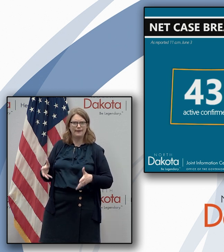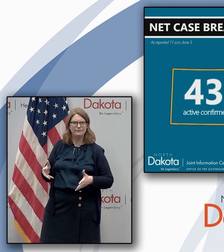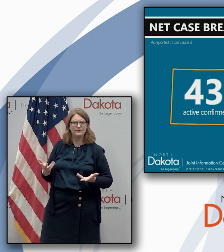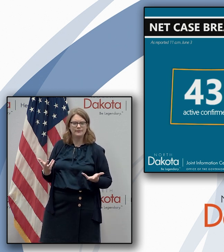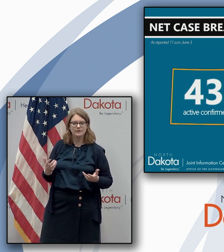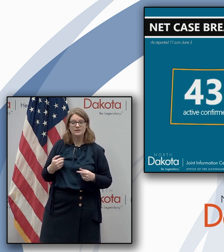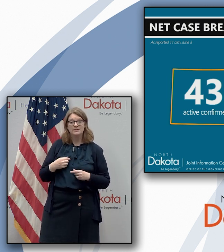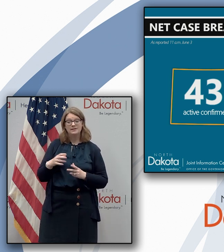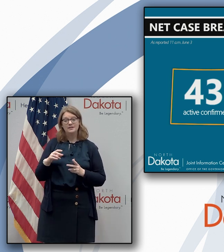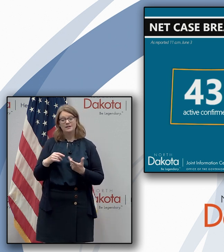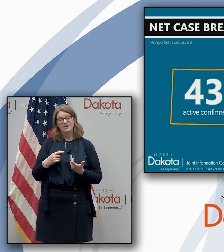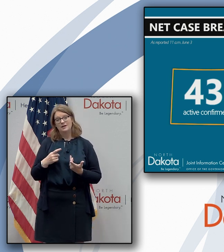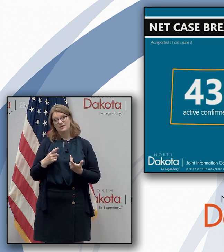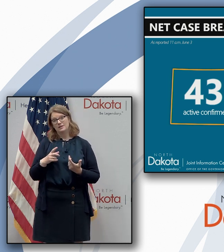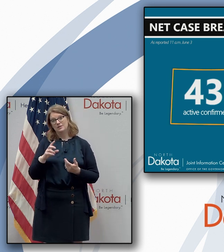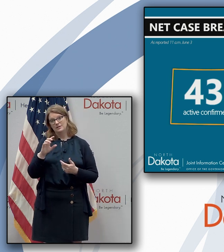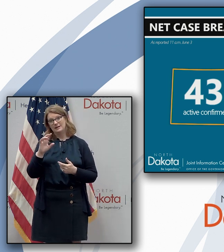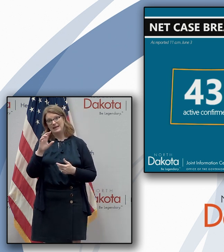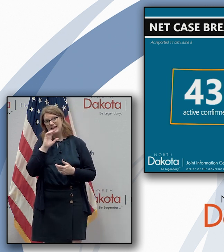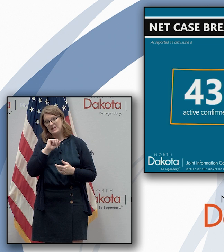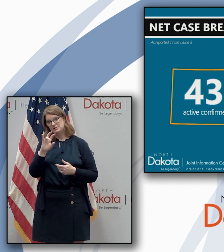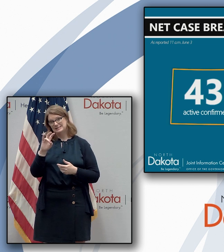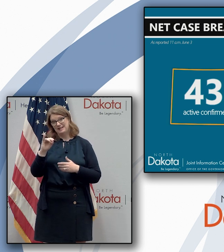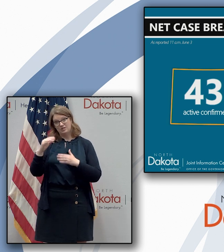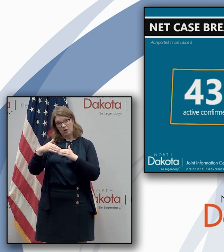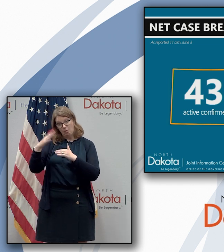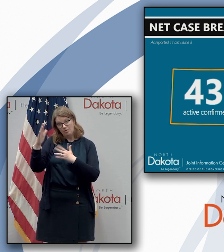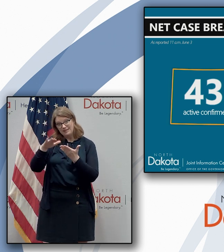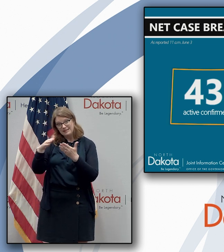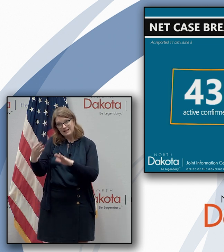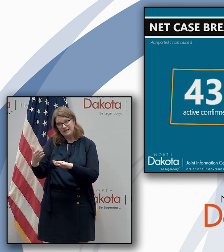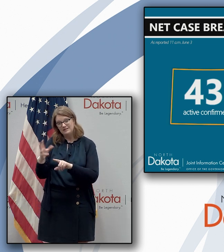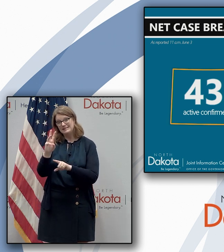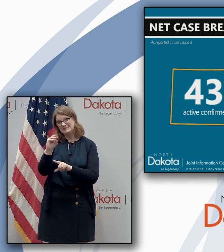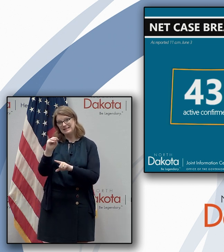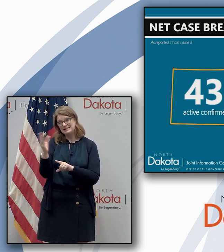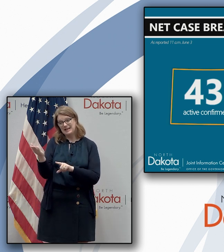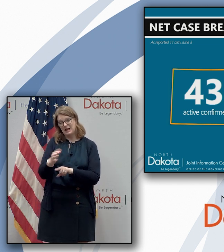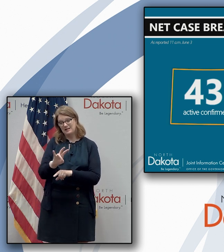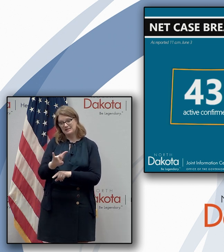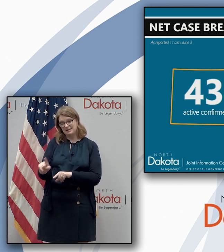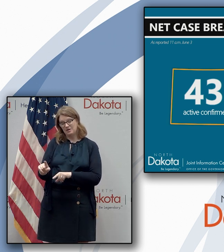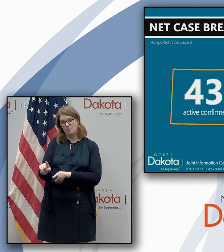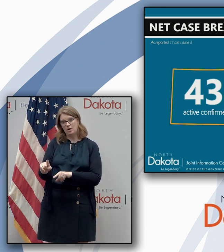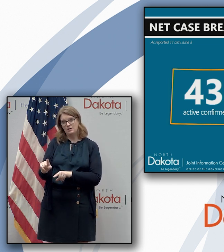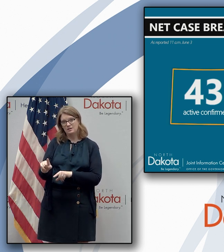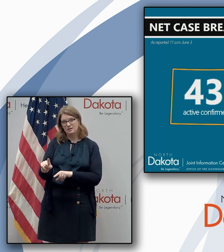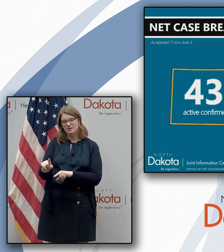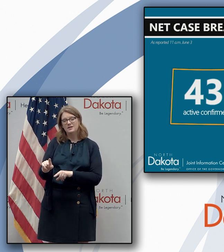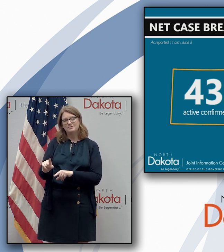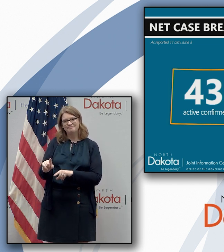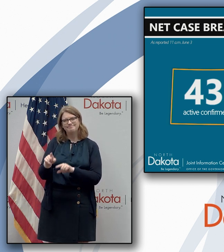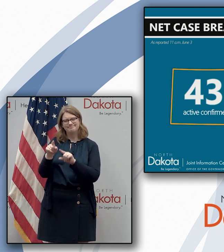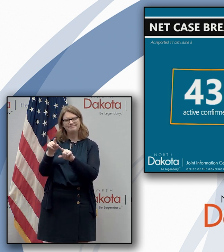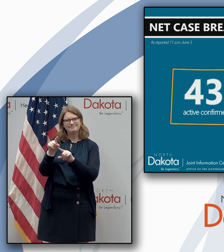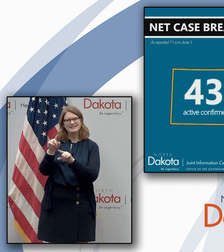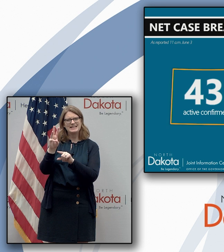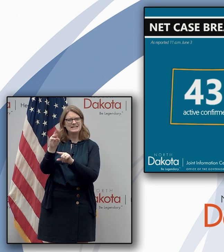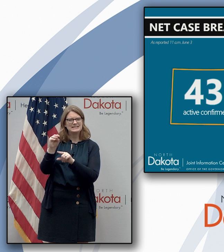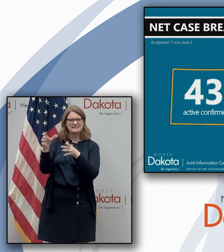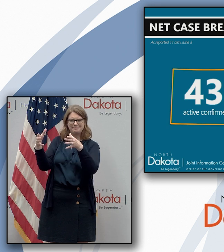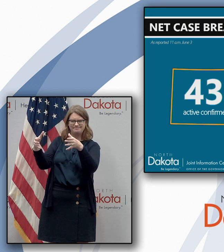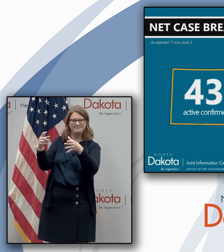that died, the 85% age 70 or older that have passed away, which would be 60 out of the 71, were all individuals that had underlying